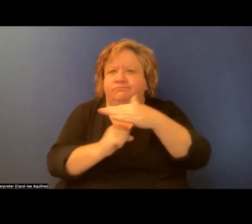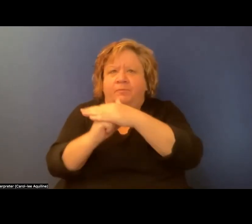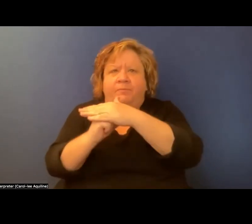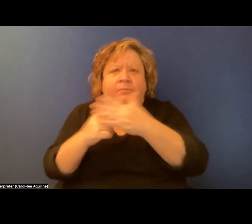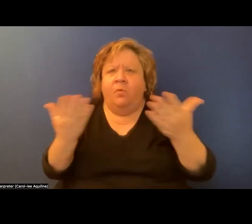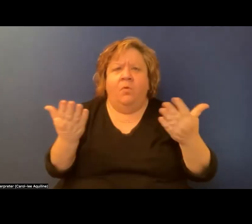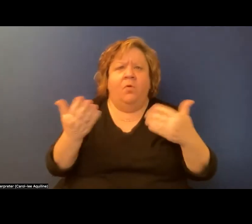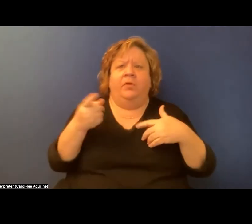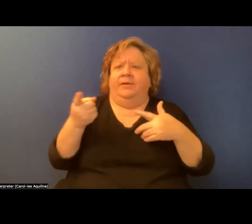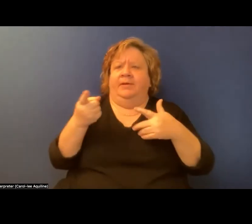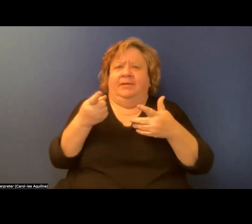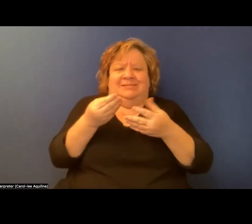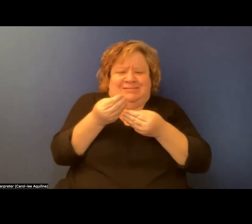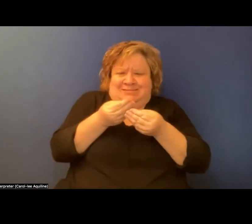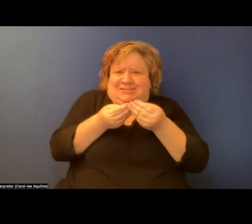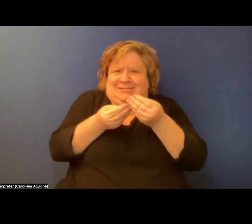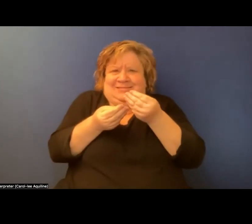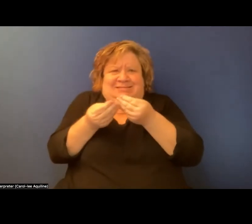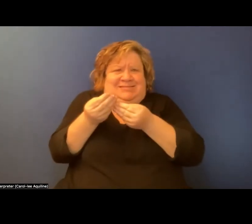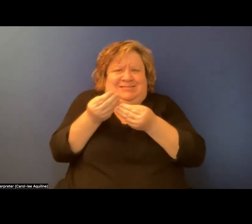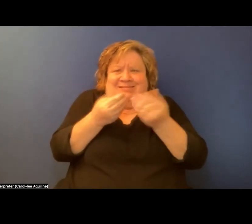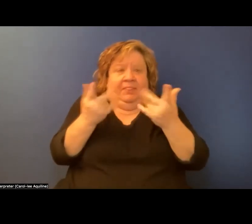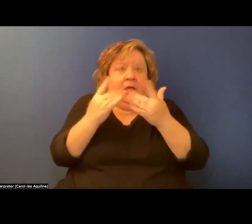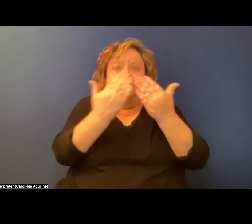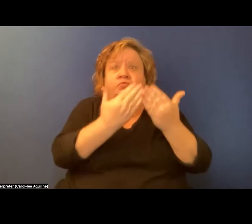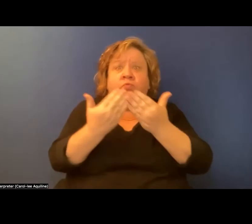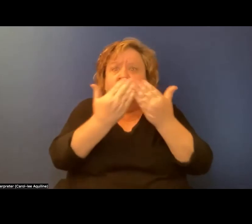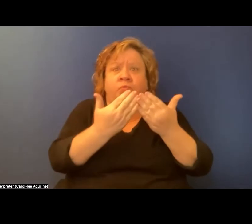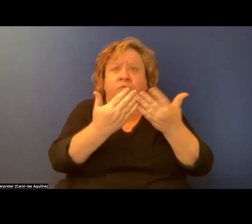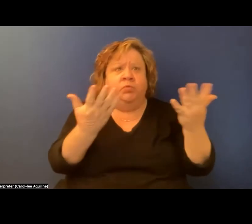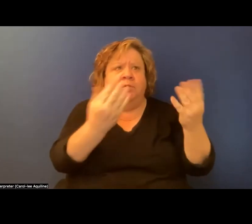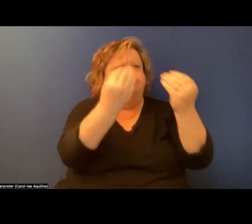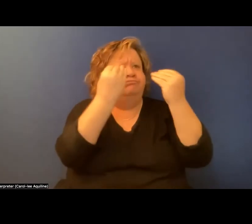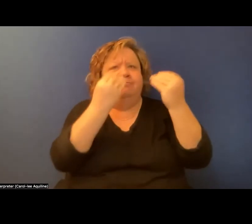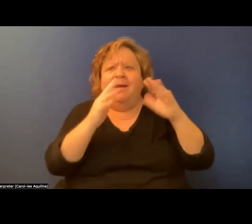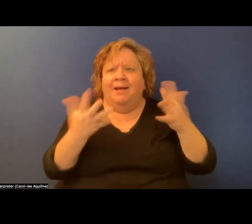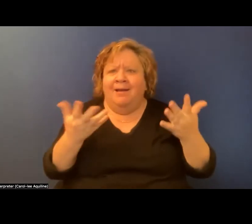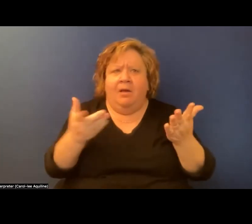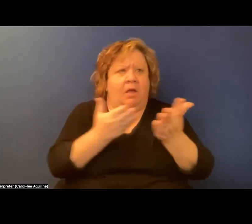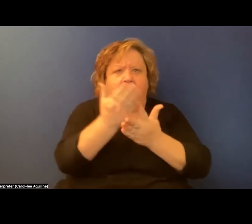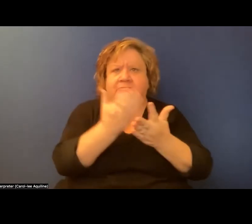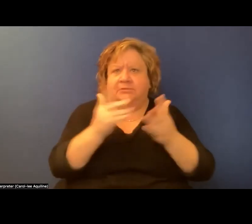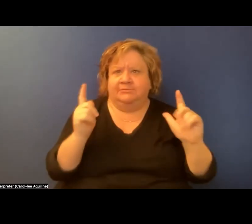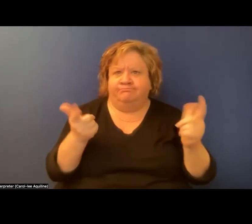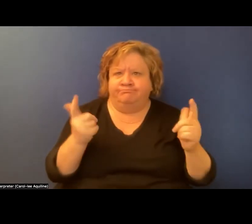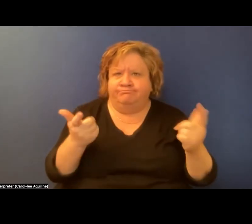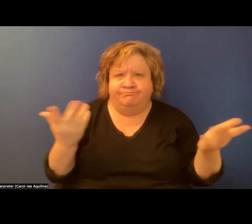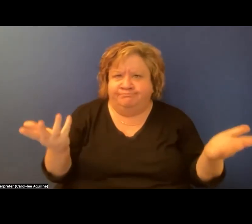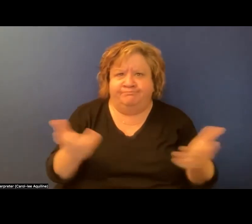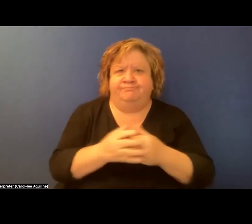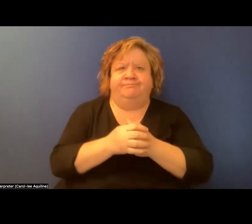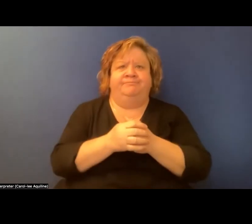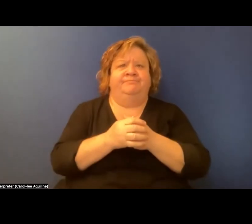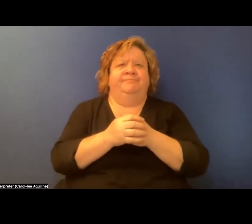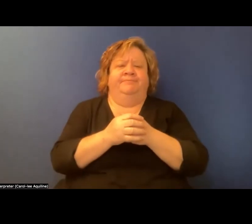so. And the list goes on, actually. Now, member states have already made many important commitments to gender equality